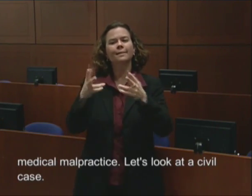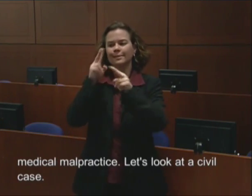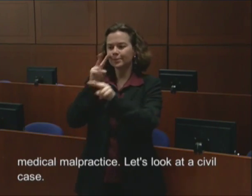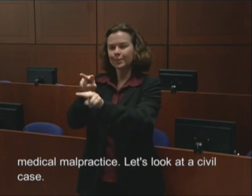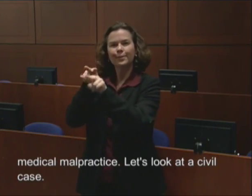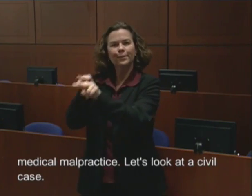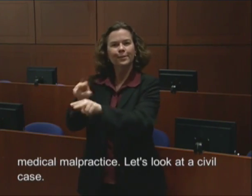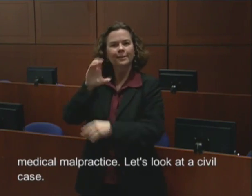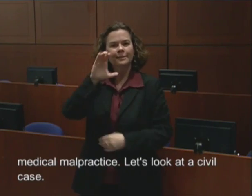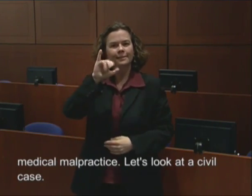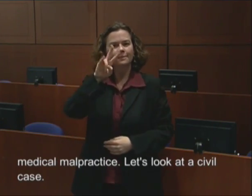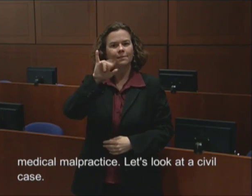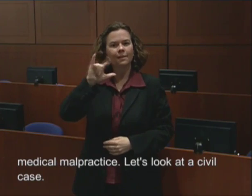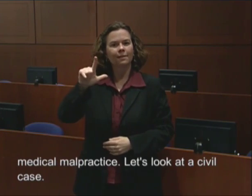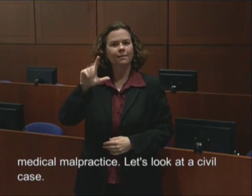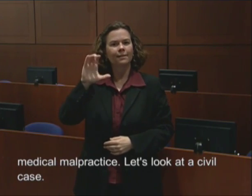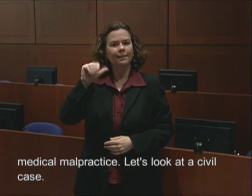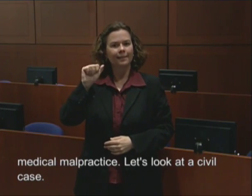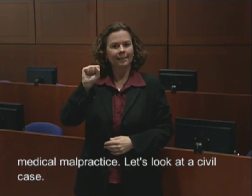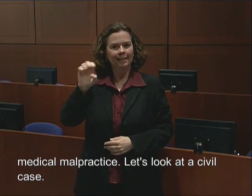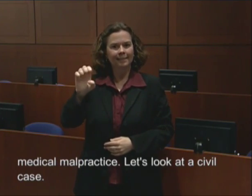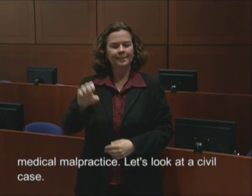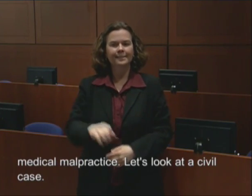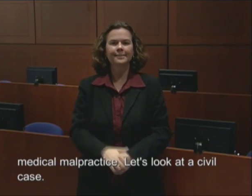Let's look at a civil case.